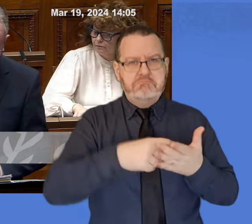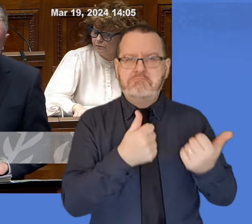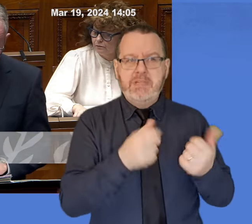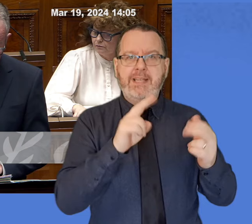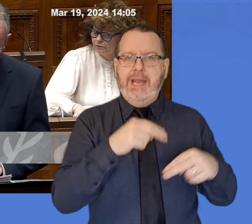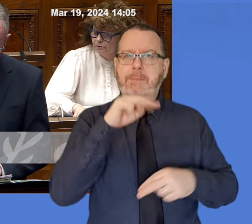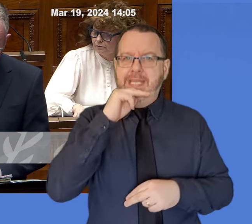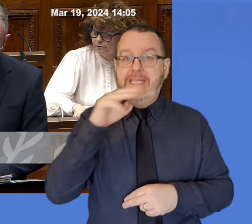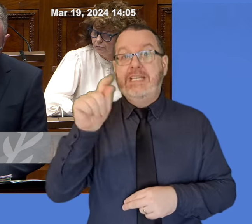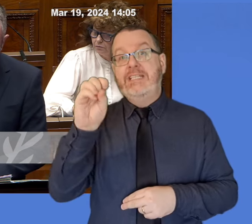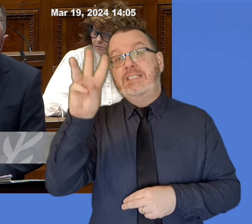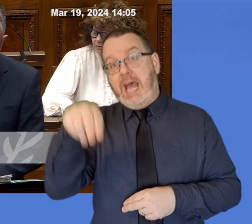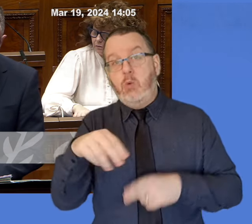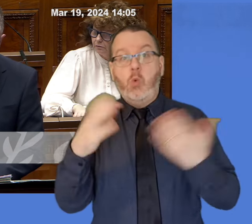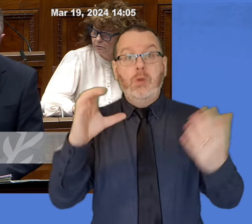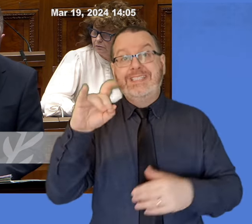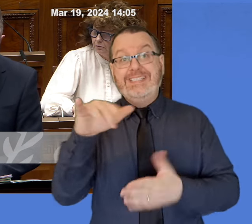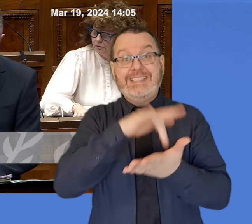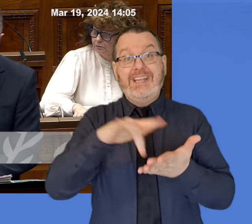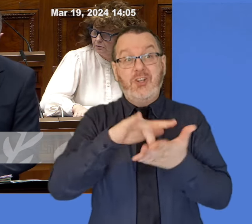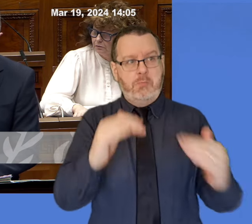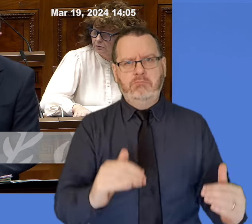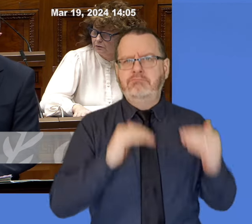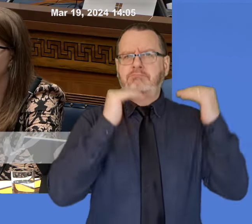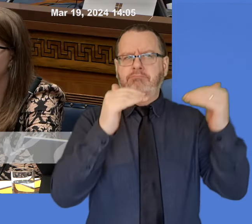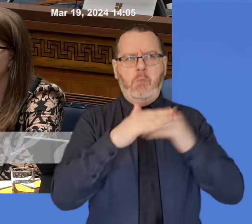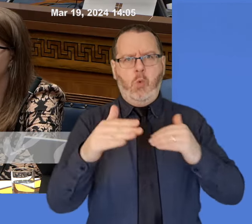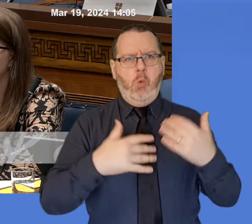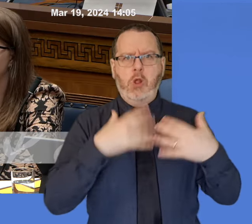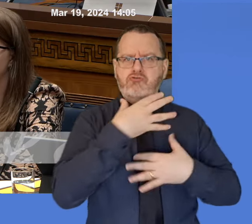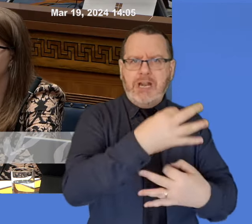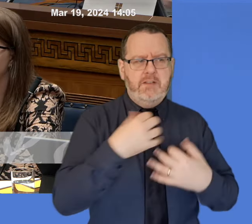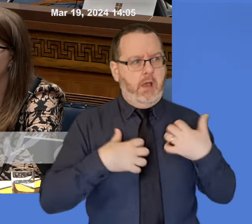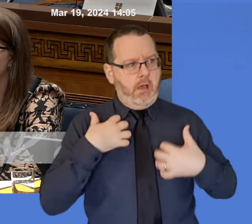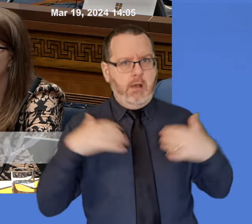regeneration of our town and city centres, making our towns and cities more attractive for visitors and